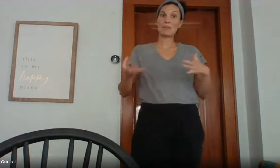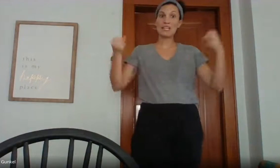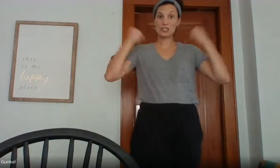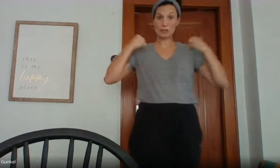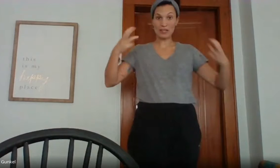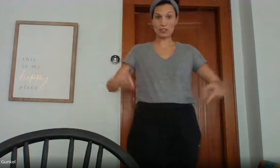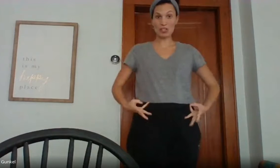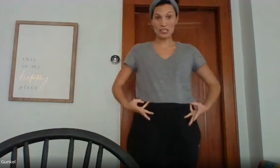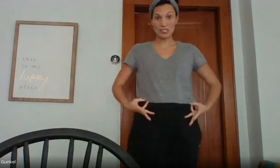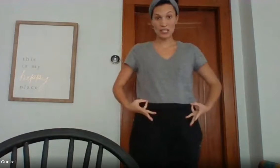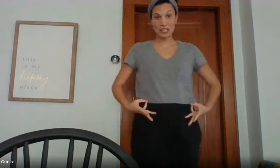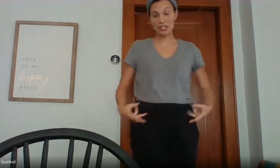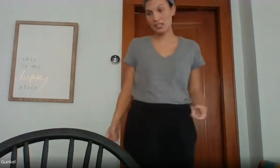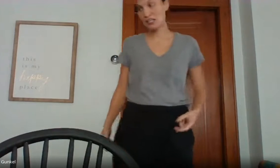Maybe a sweatshirt.